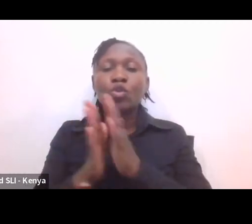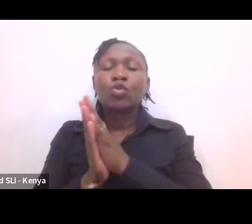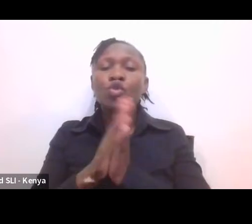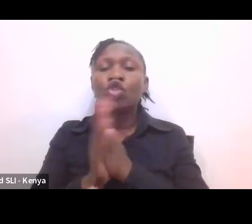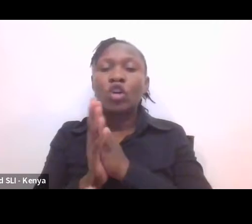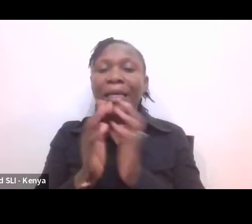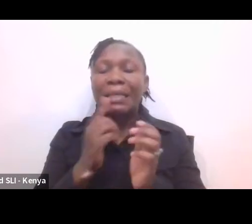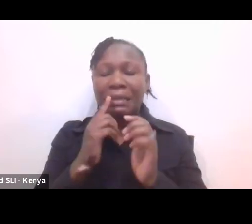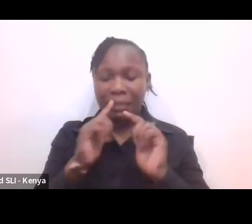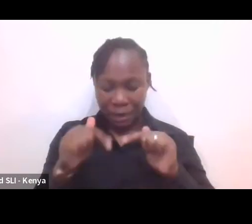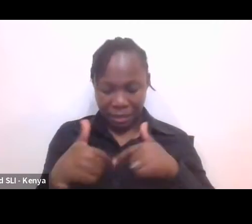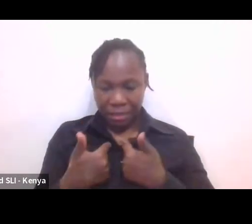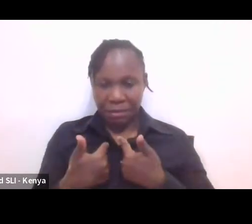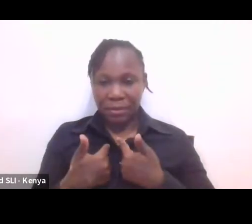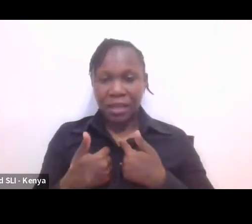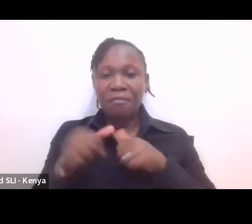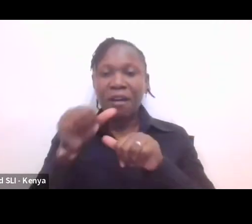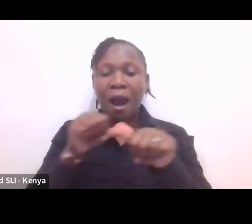themselves